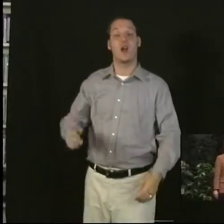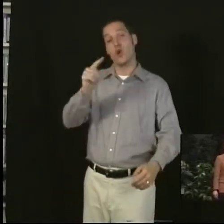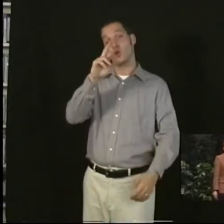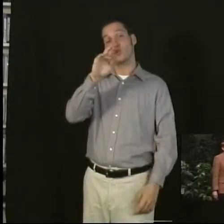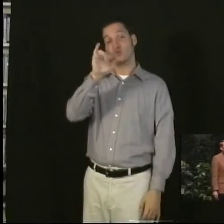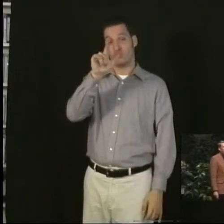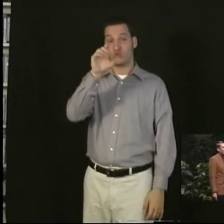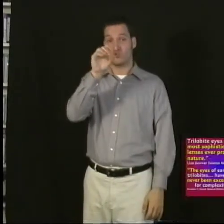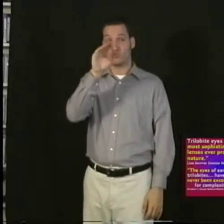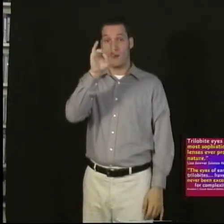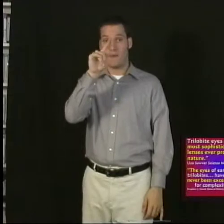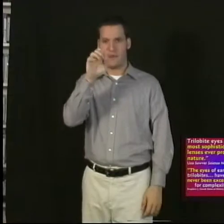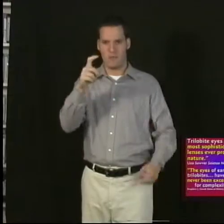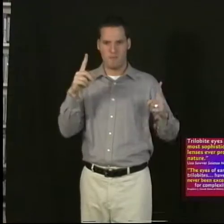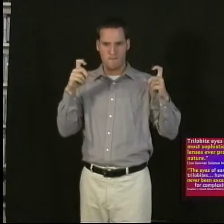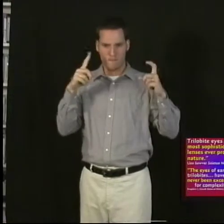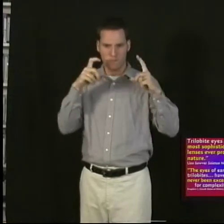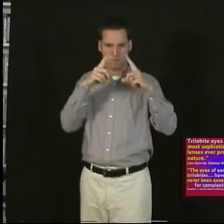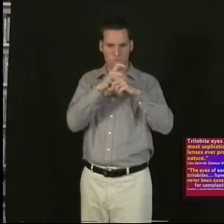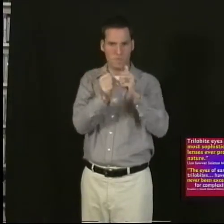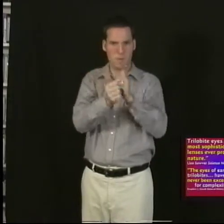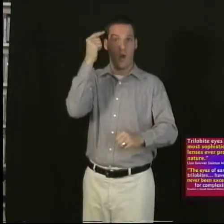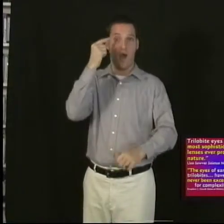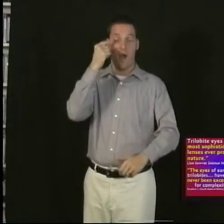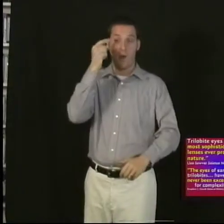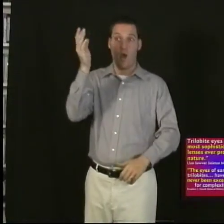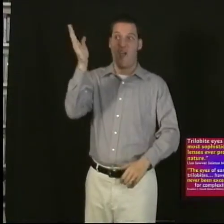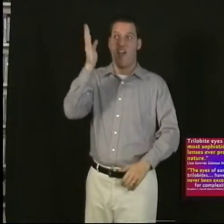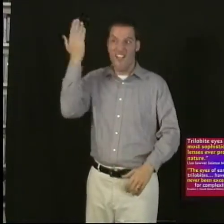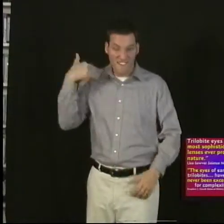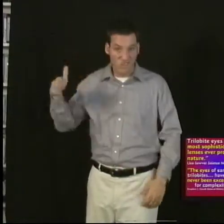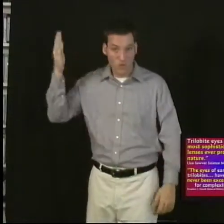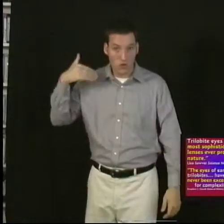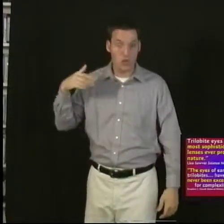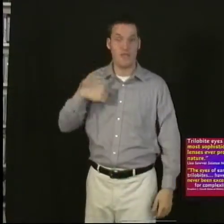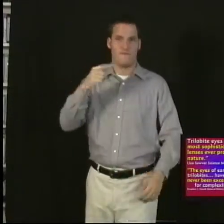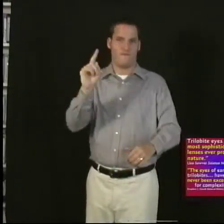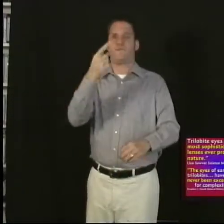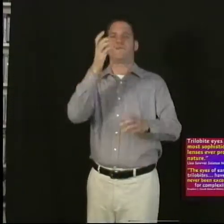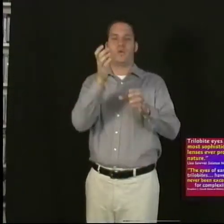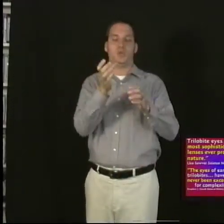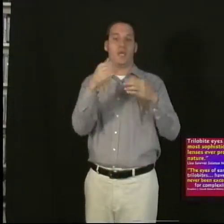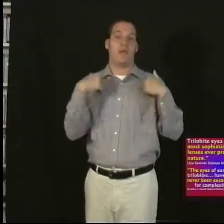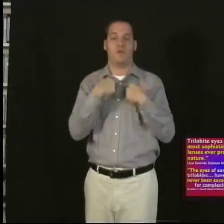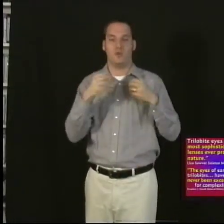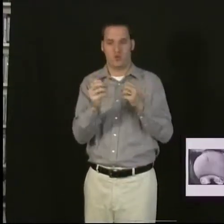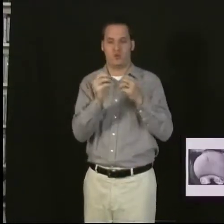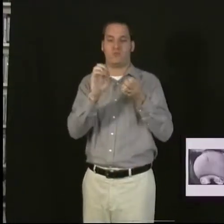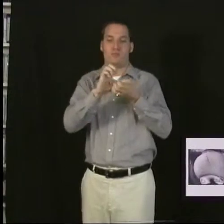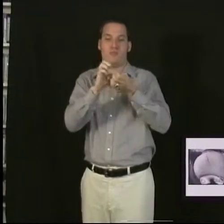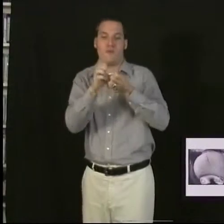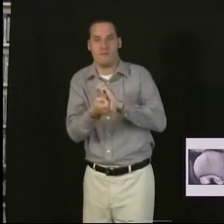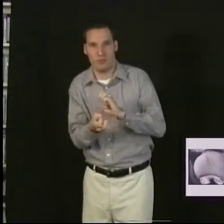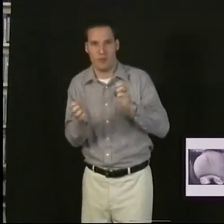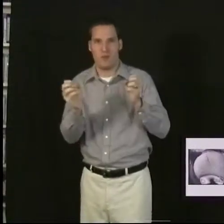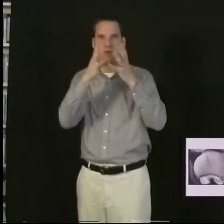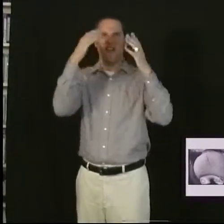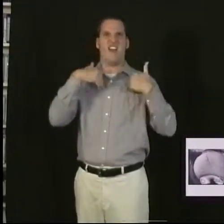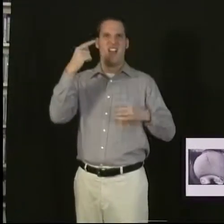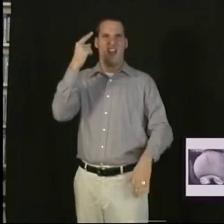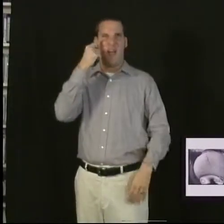Trilobite had the most complicated eyeball ever. And that's supposedly one of the first creatures to evolve in the Cambrian explosion. I mean, come on, it's got an